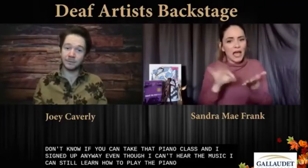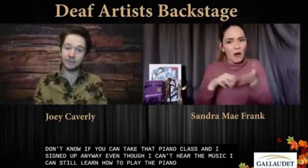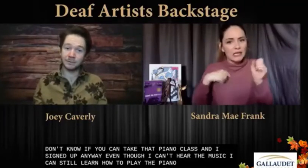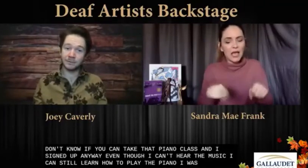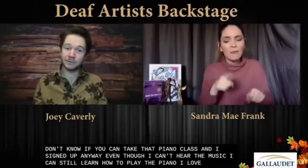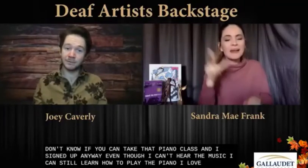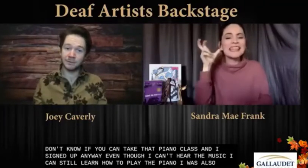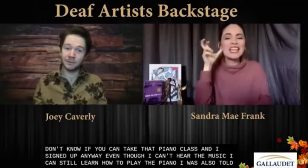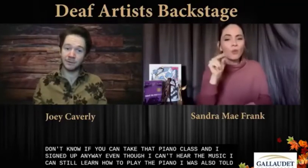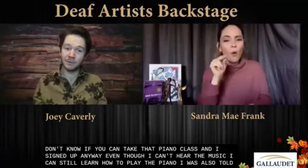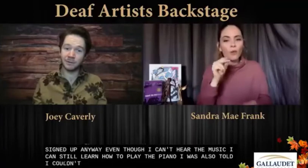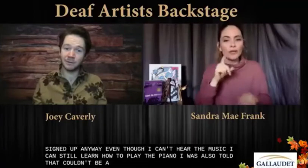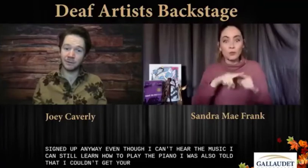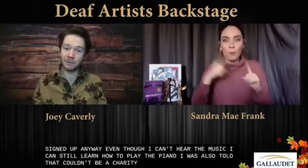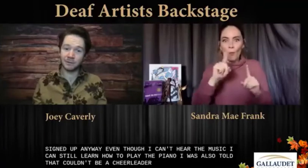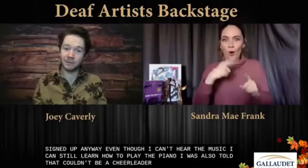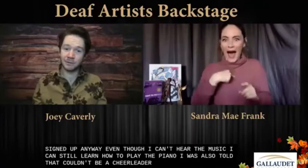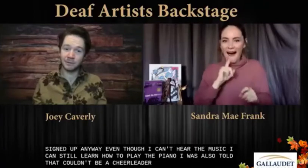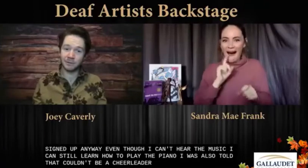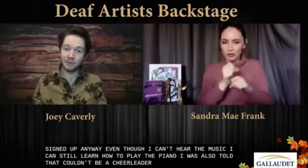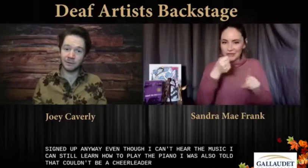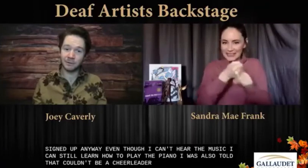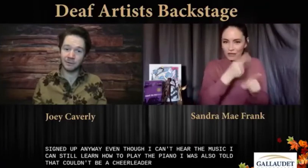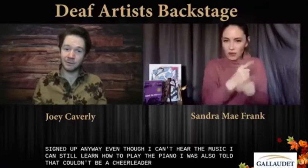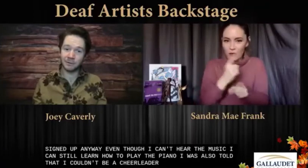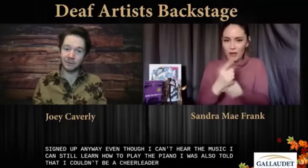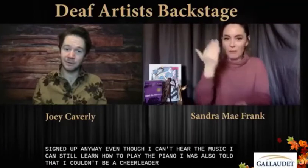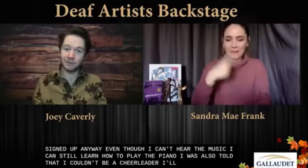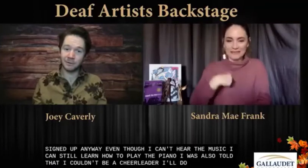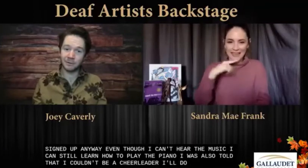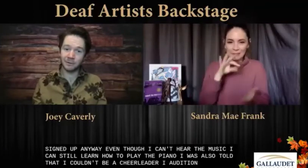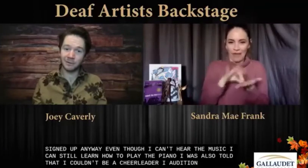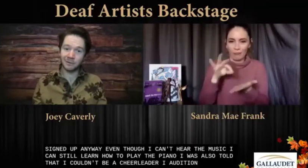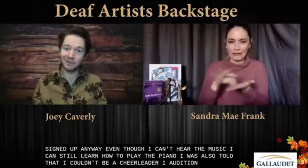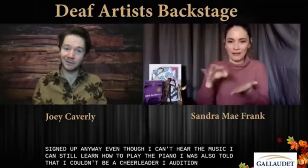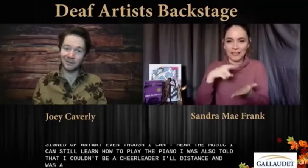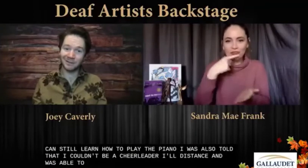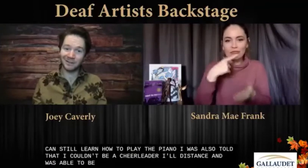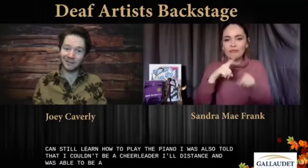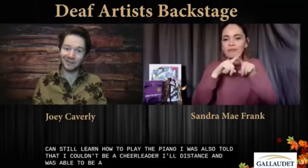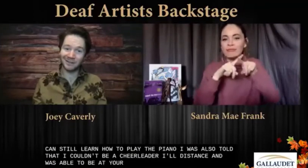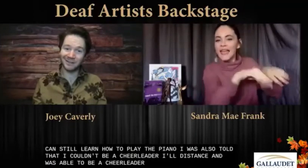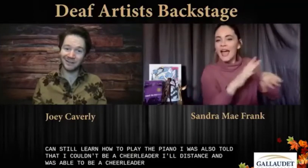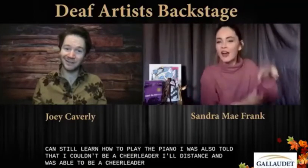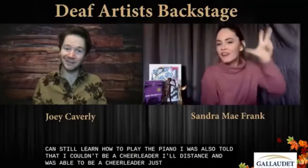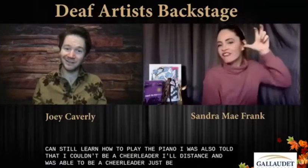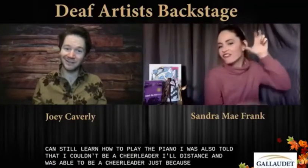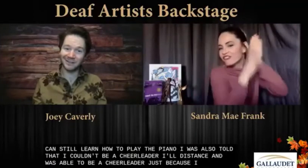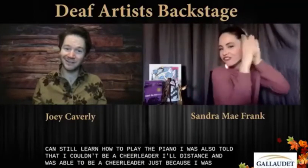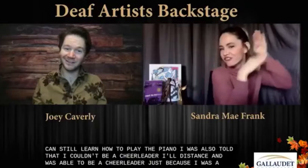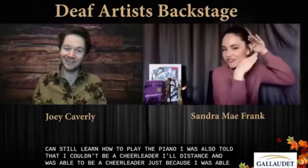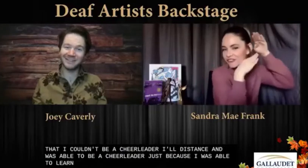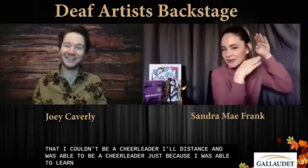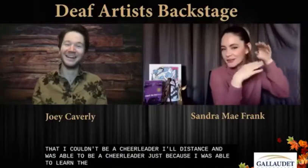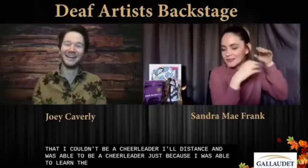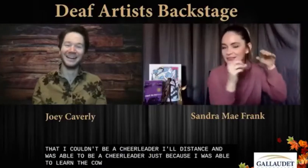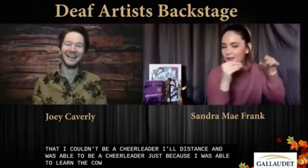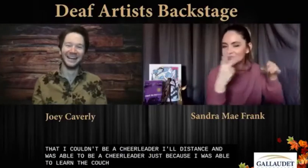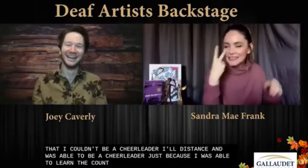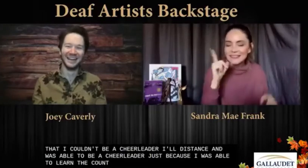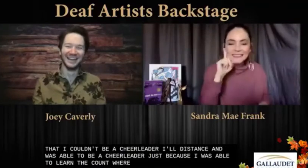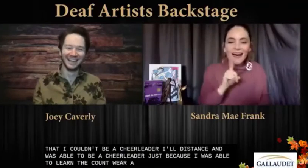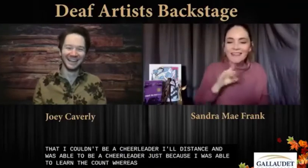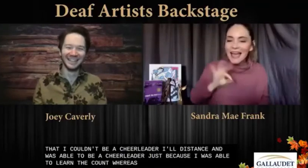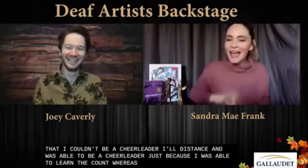I was also told that I couldn't be a cheerleader and I auditioned and was able to be a cheerleader just because I was able to learn the count